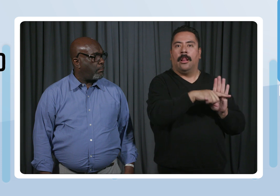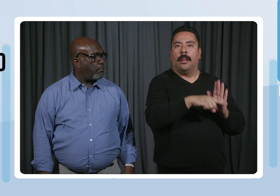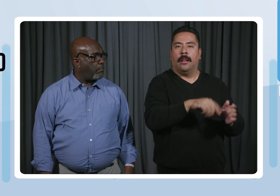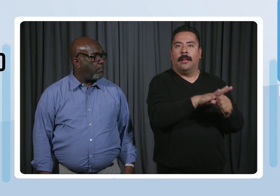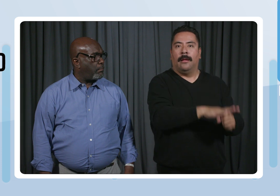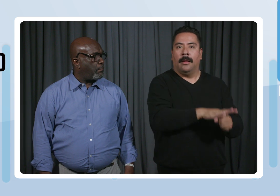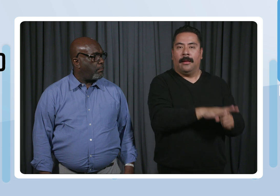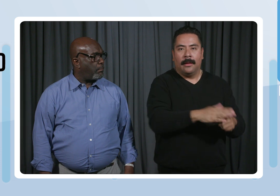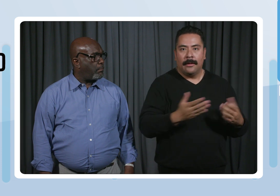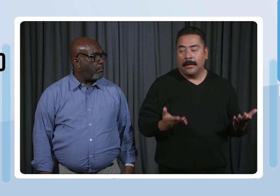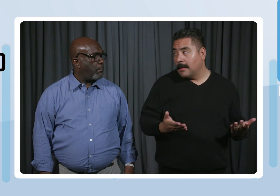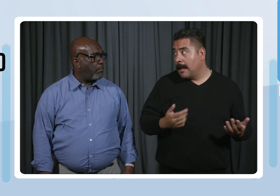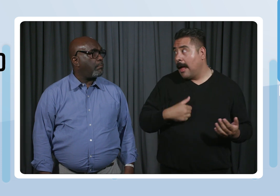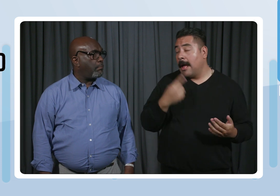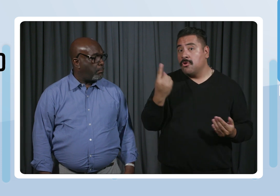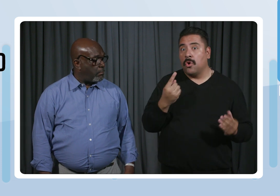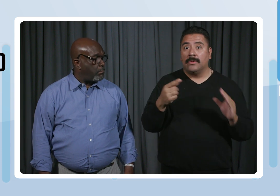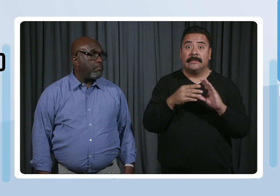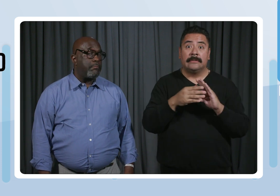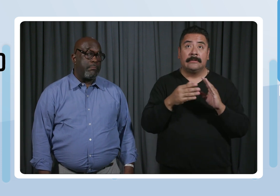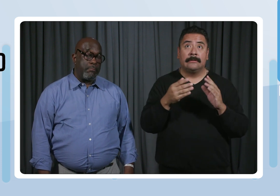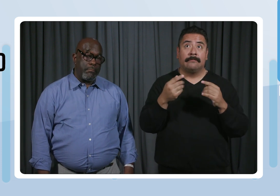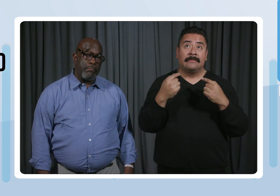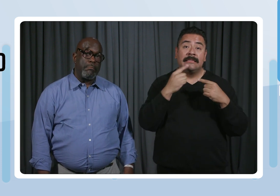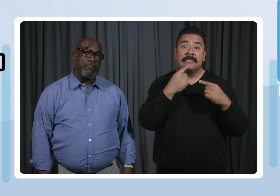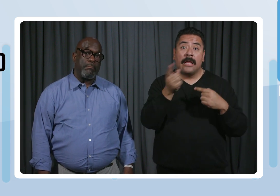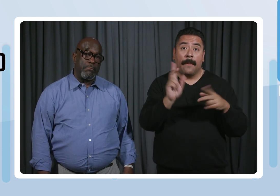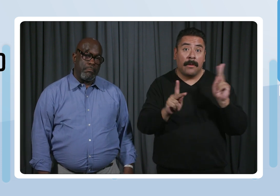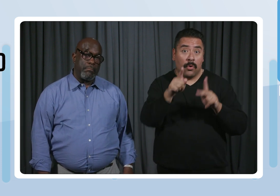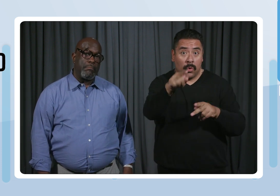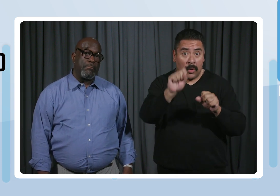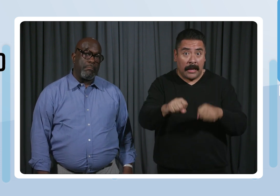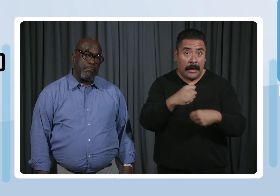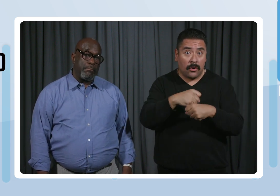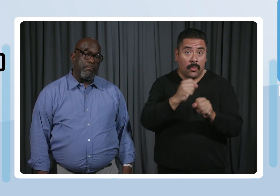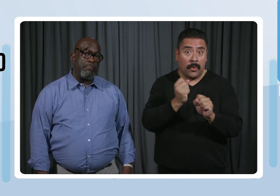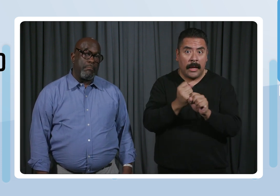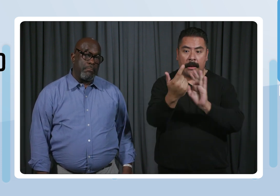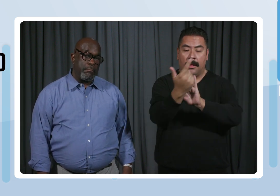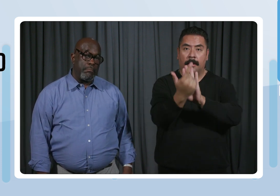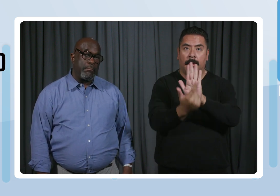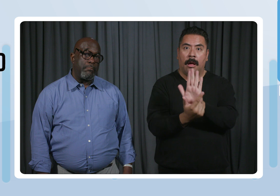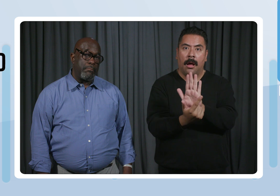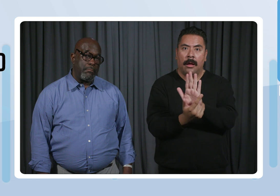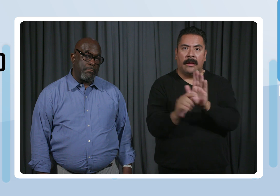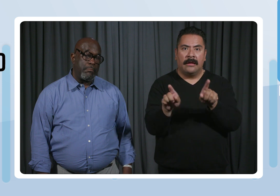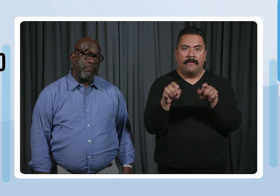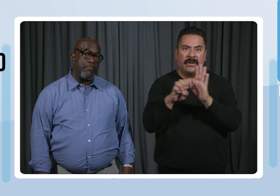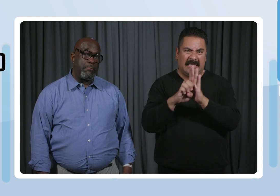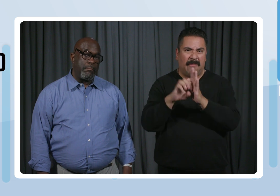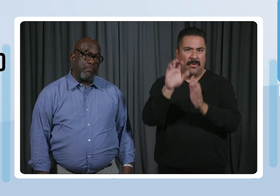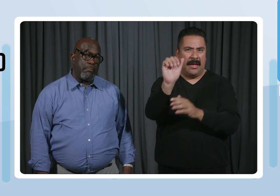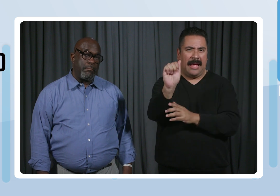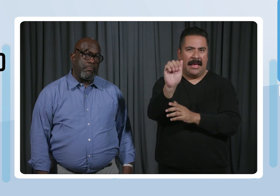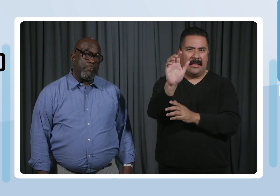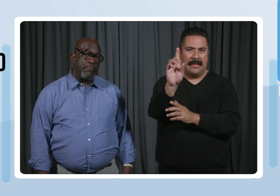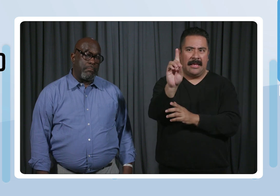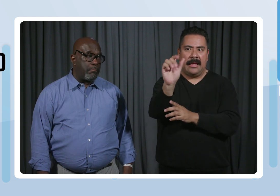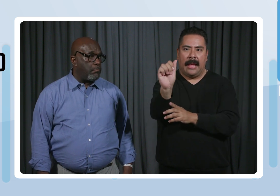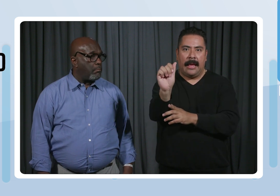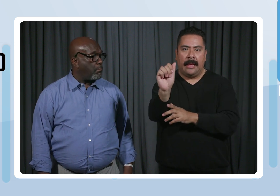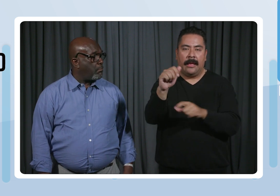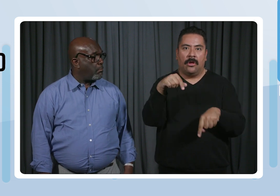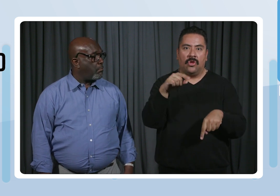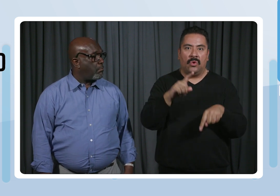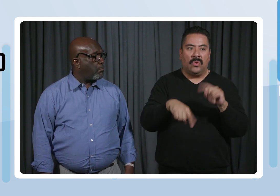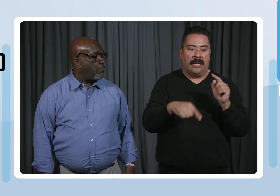people. I always say that you can create a law like the ADA, but you can't legislate